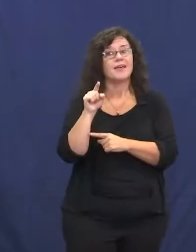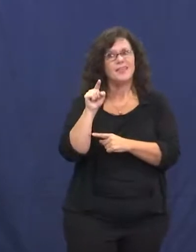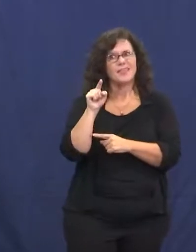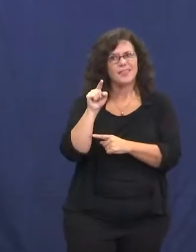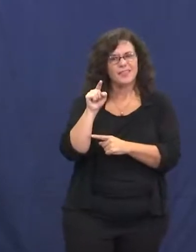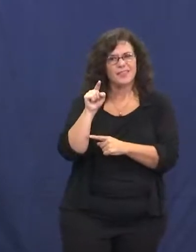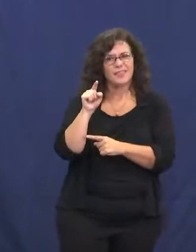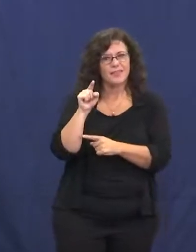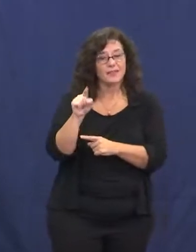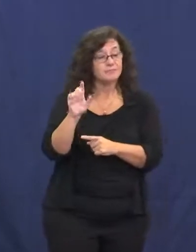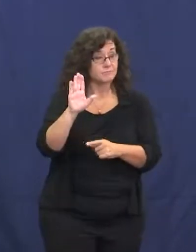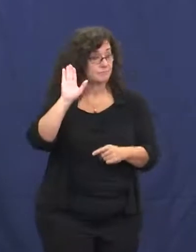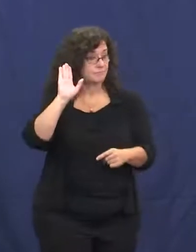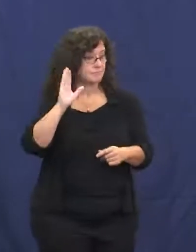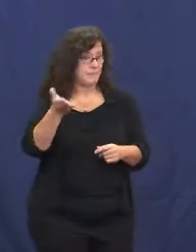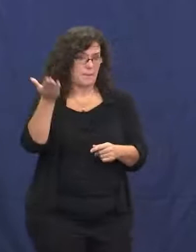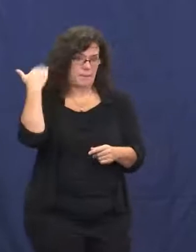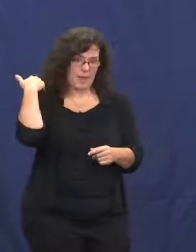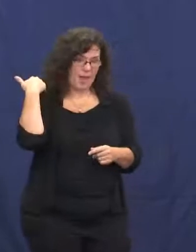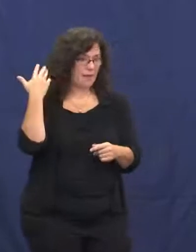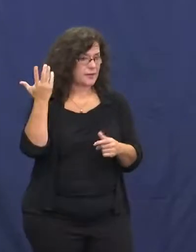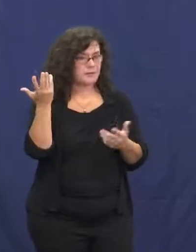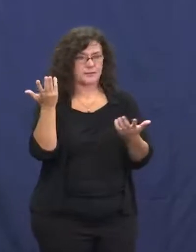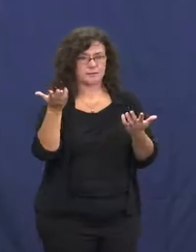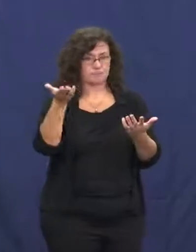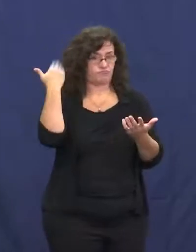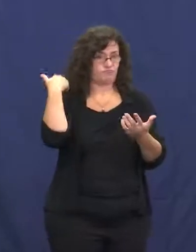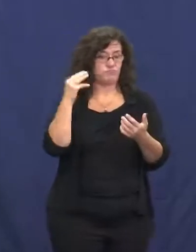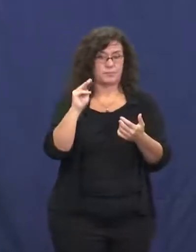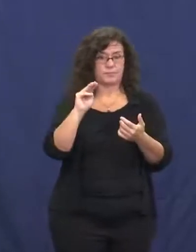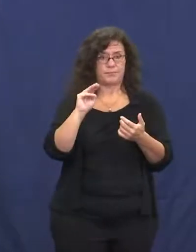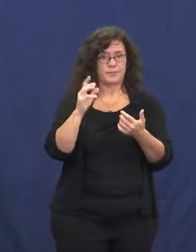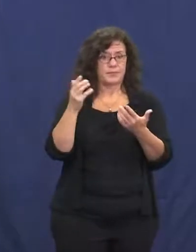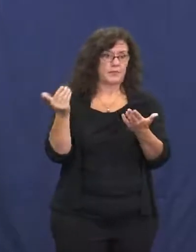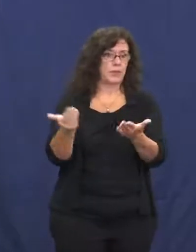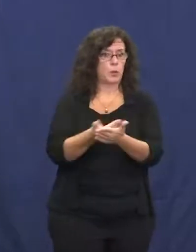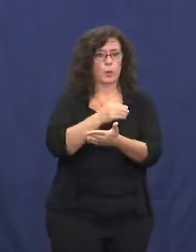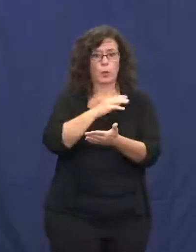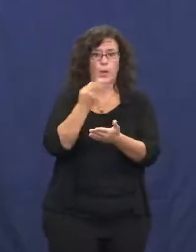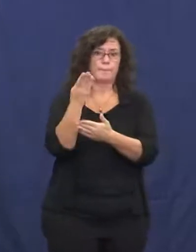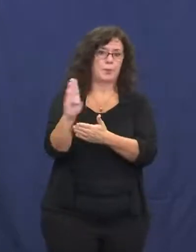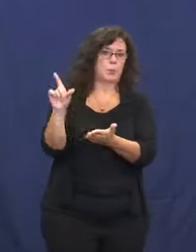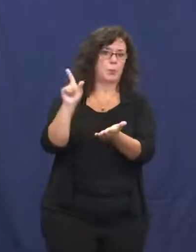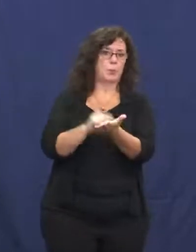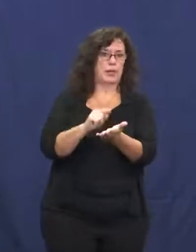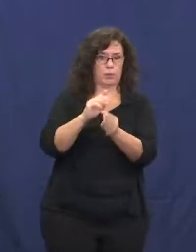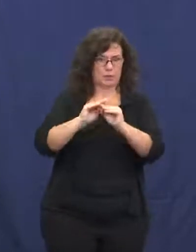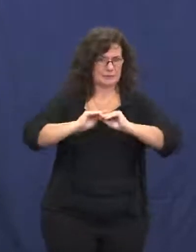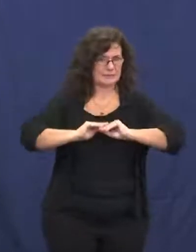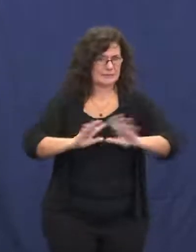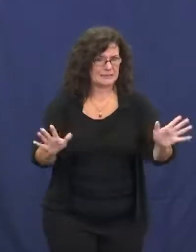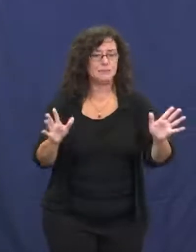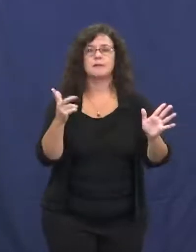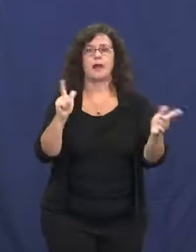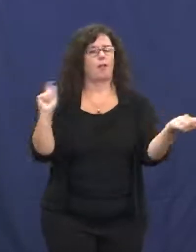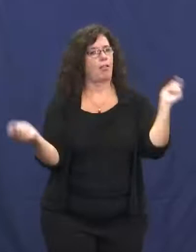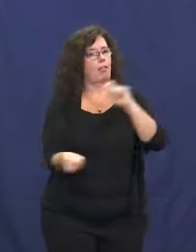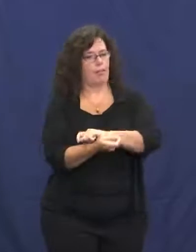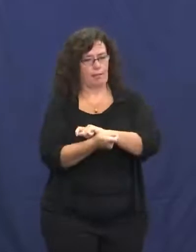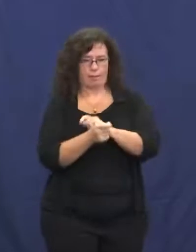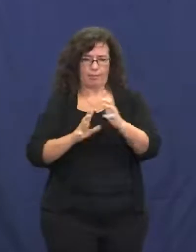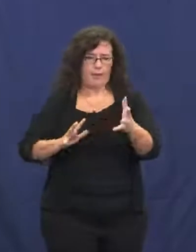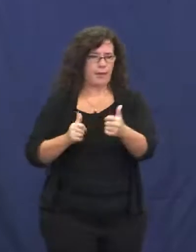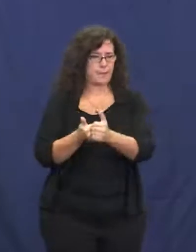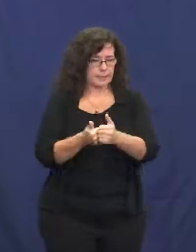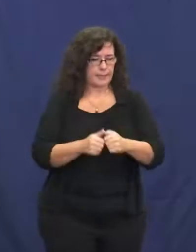blueprint for Safer Economy was released. So if you haven't been there since then, I encourage you to do so. Once you get there, you will find that this is going to always